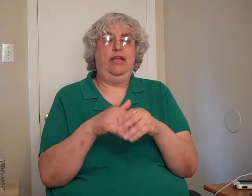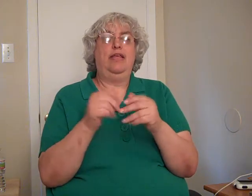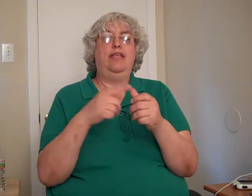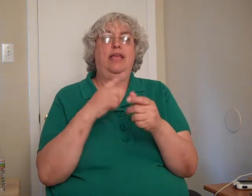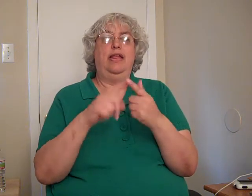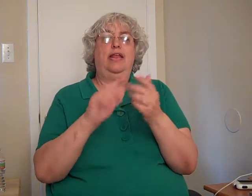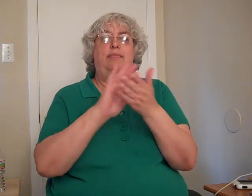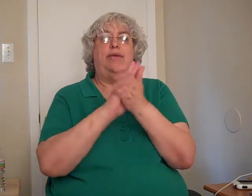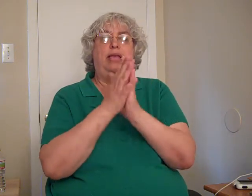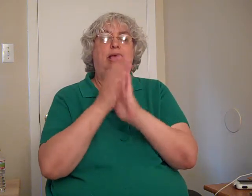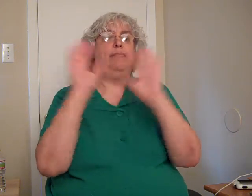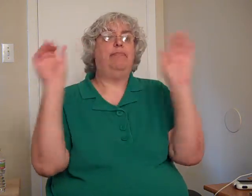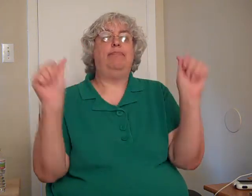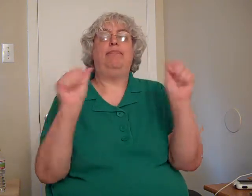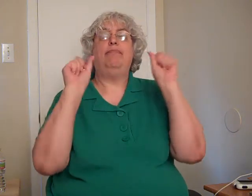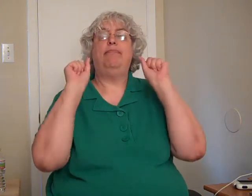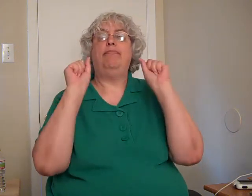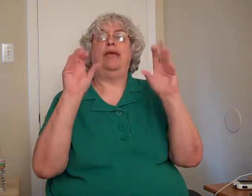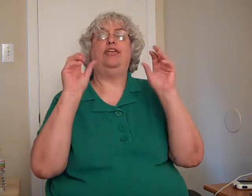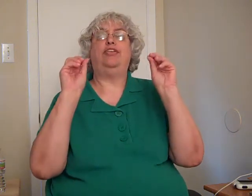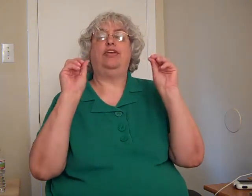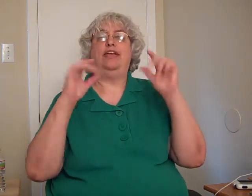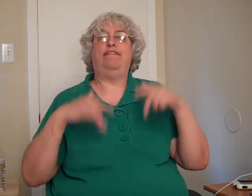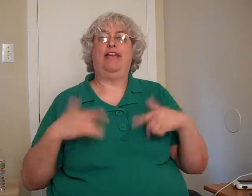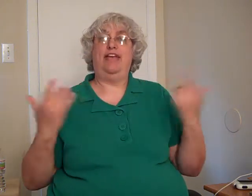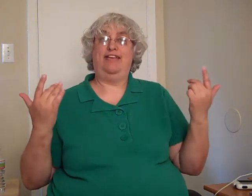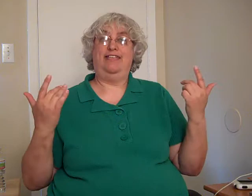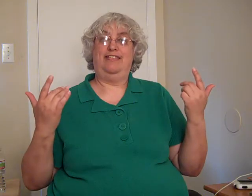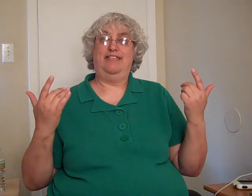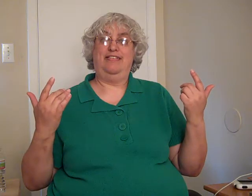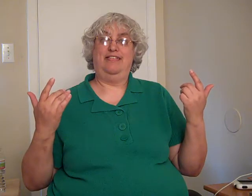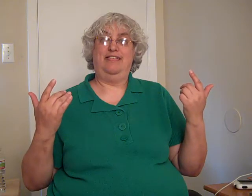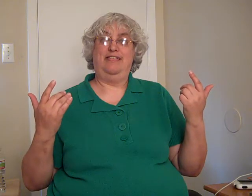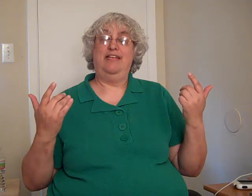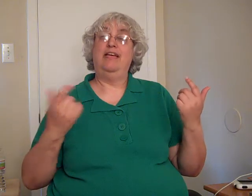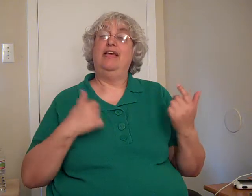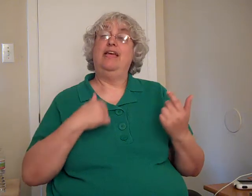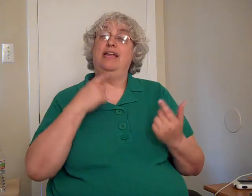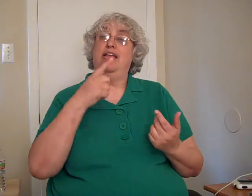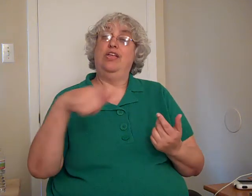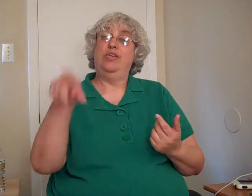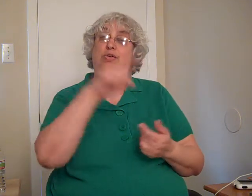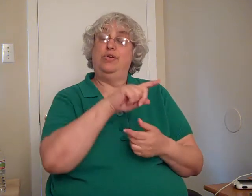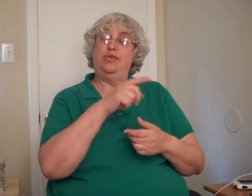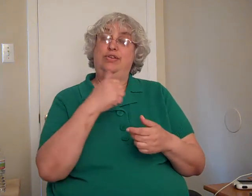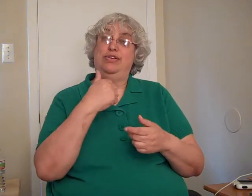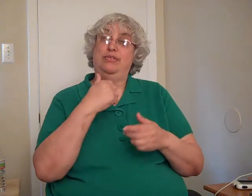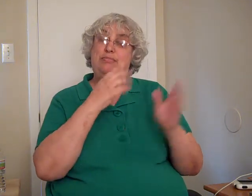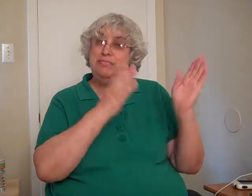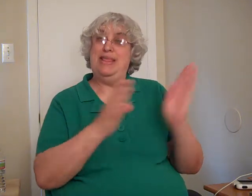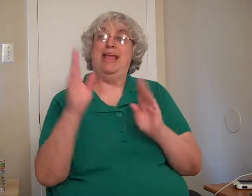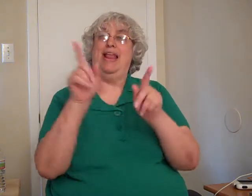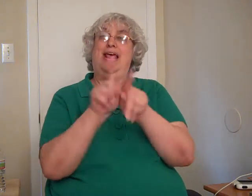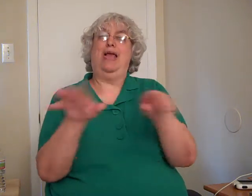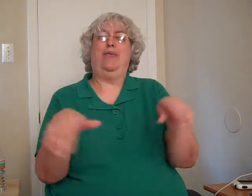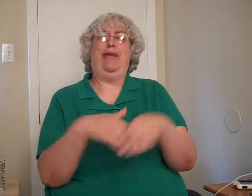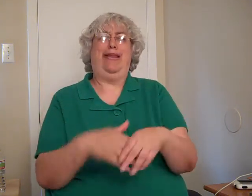this magical event when the day actually happened. Now, am I telling you to invest that much time and money? No, not at